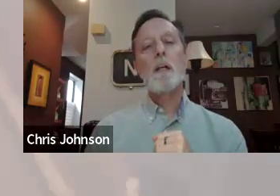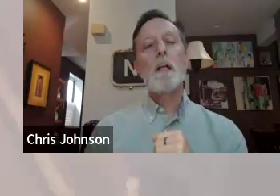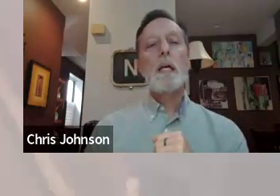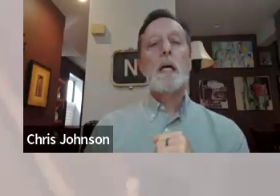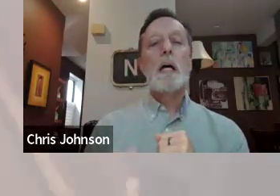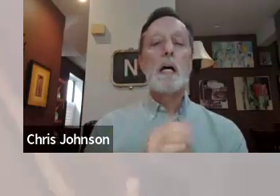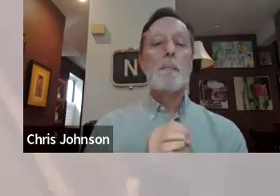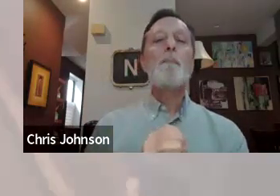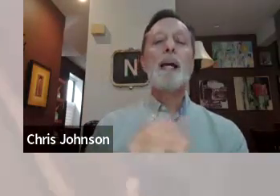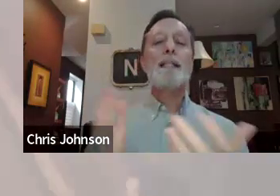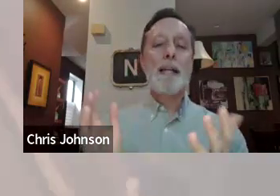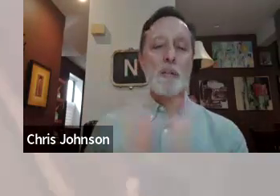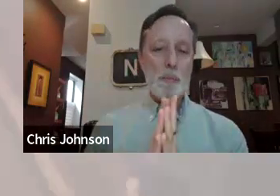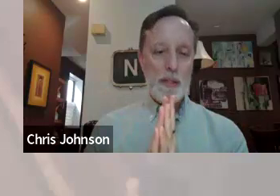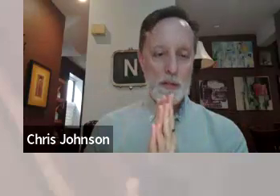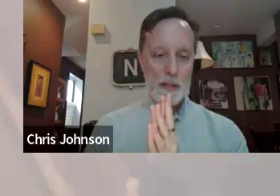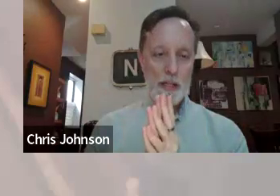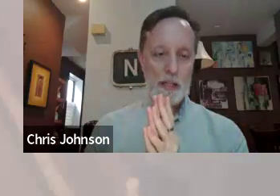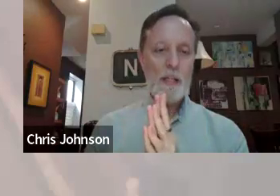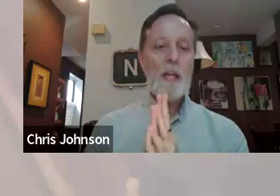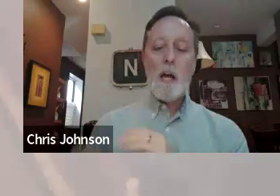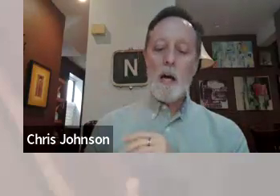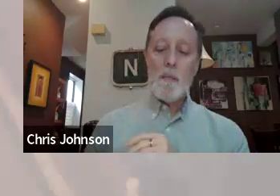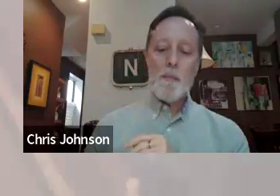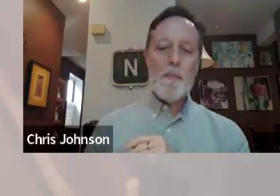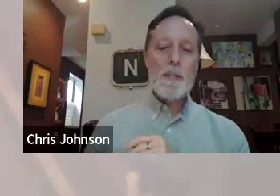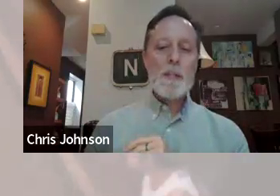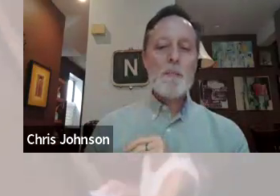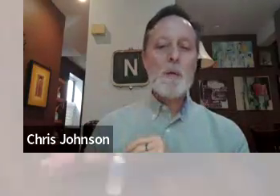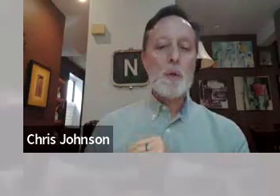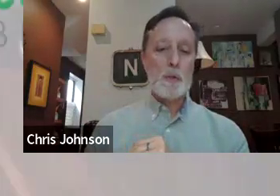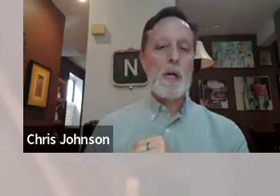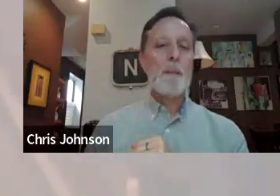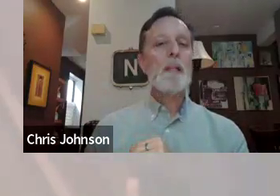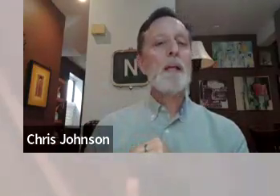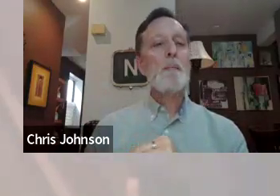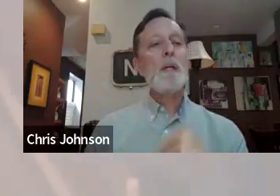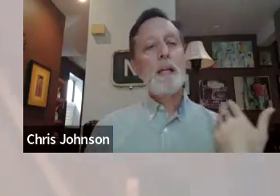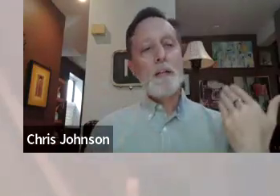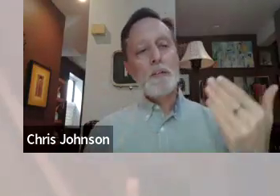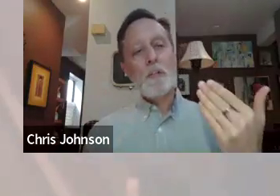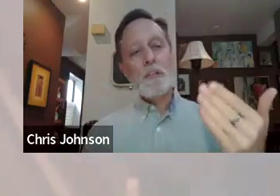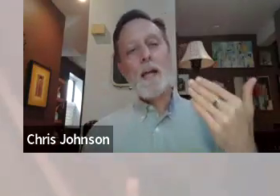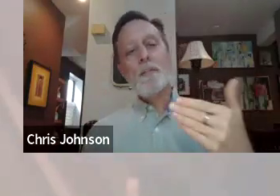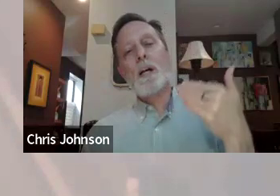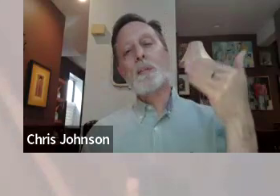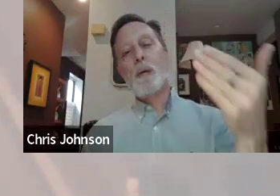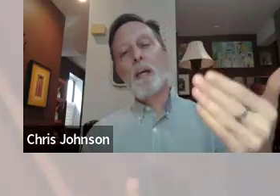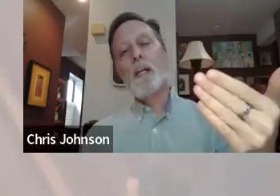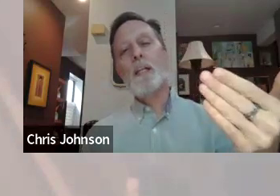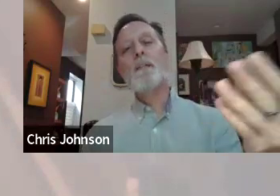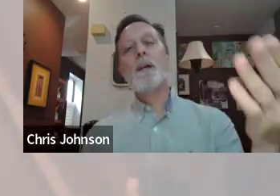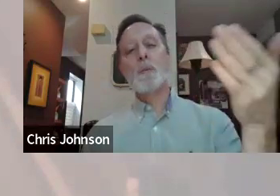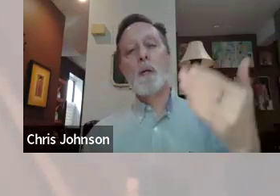public. A paid dancer breaks their leg. This is going to be a workers' comp claim. And you'll notice I